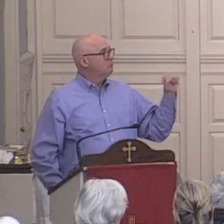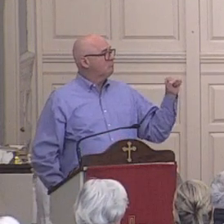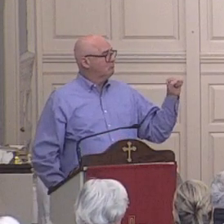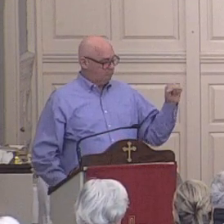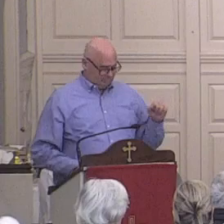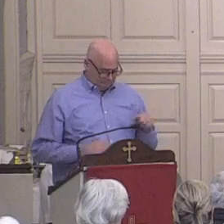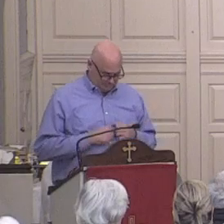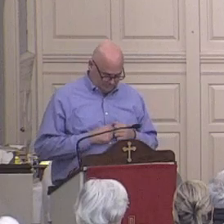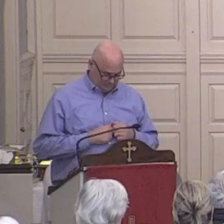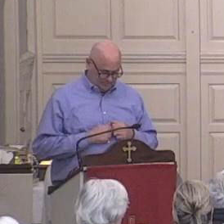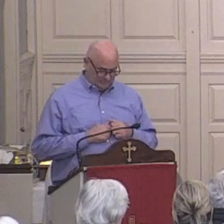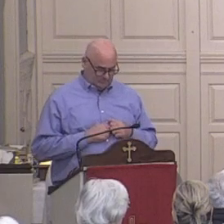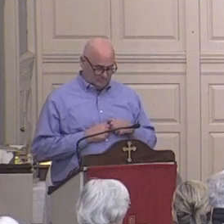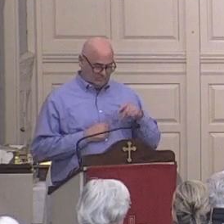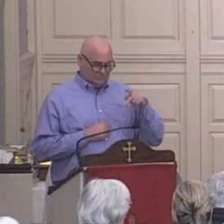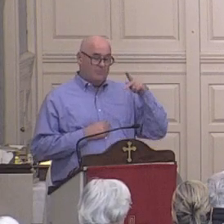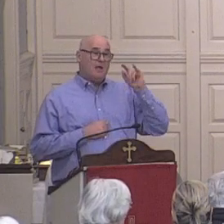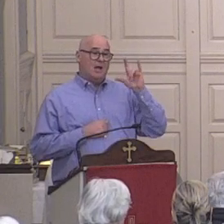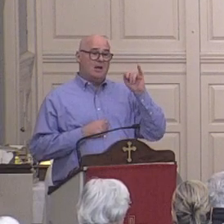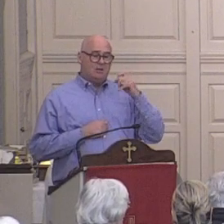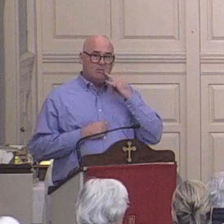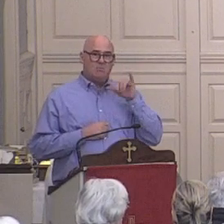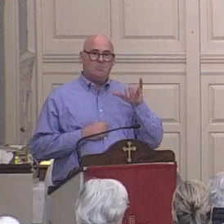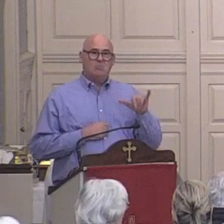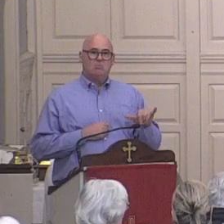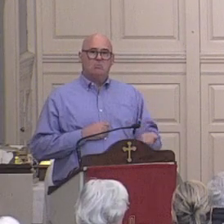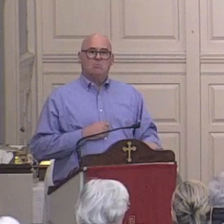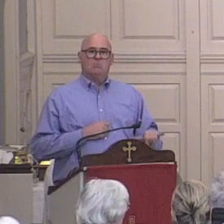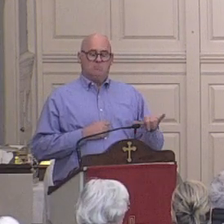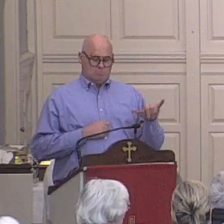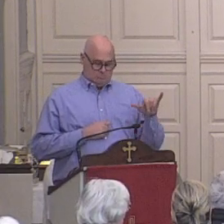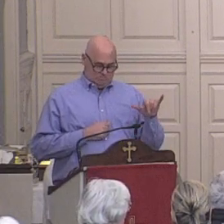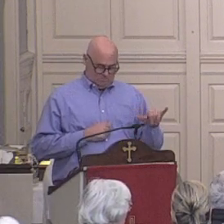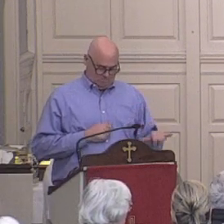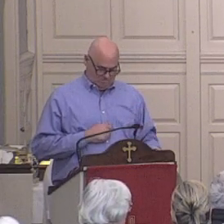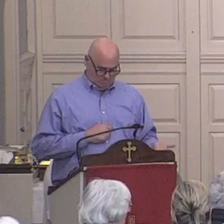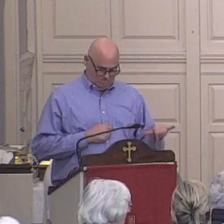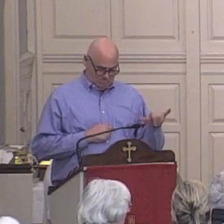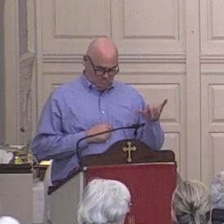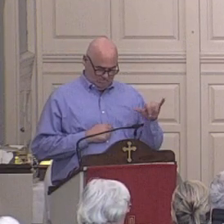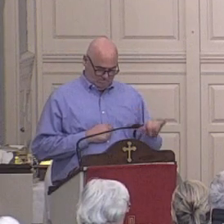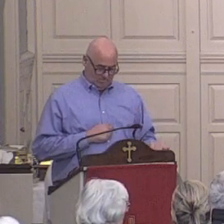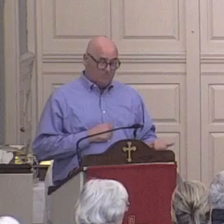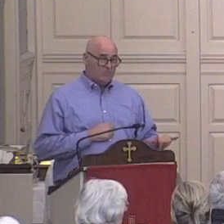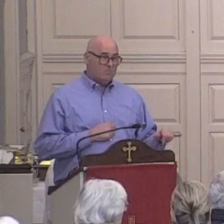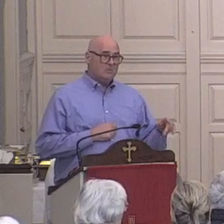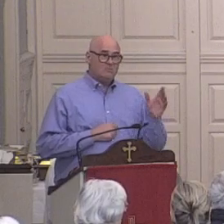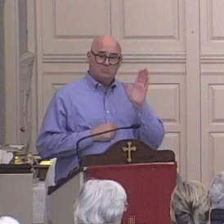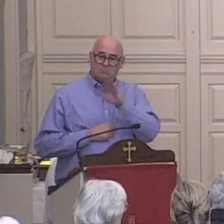And when he learned of it from the centurion, he gave the body to Joseph.